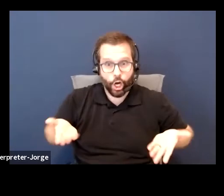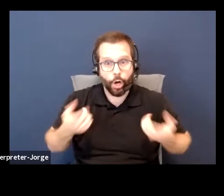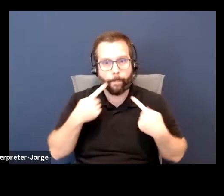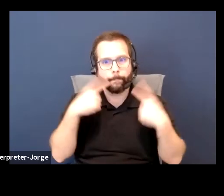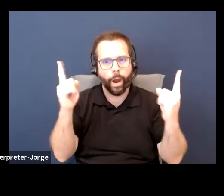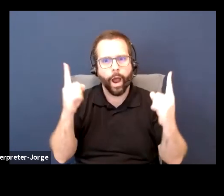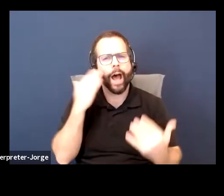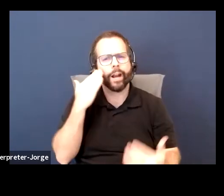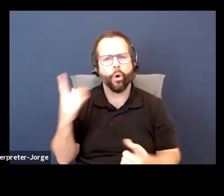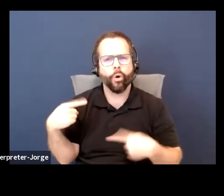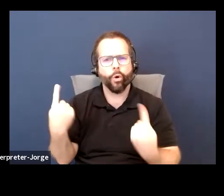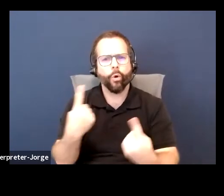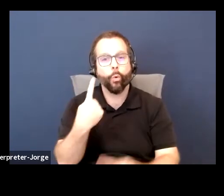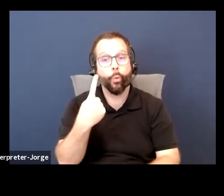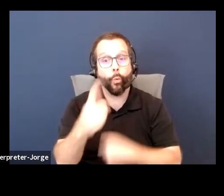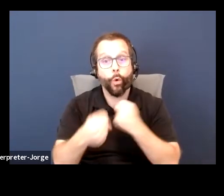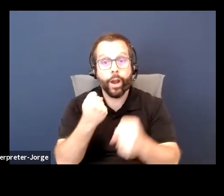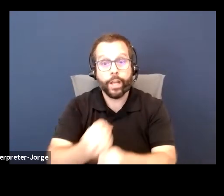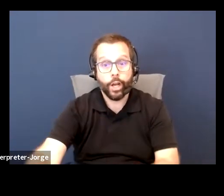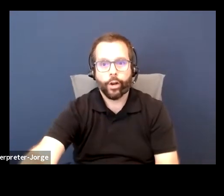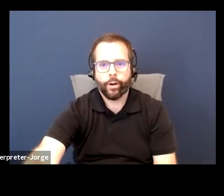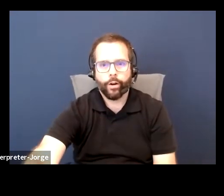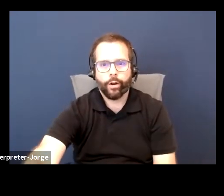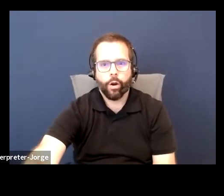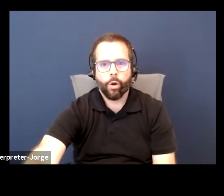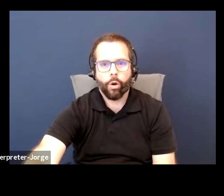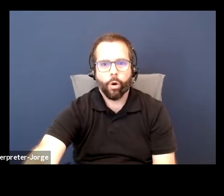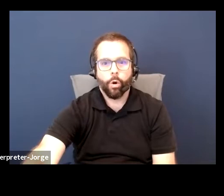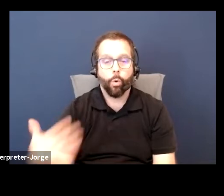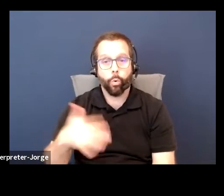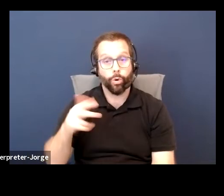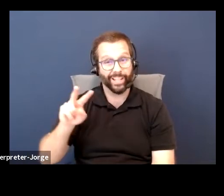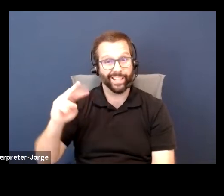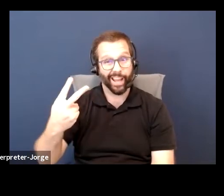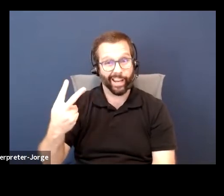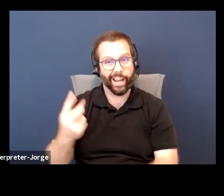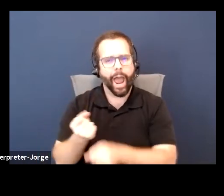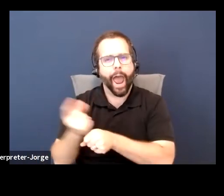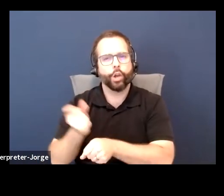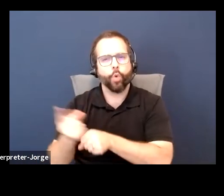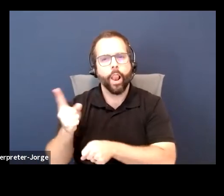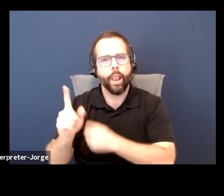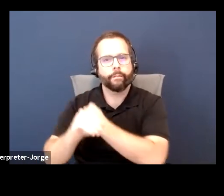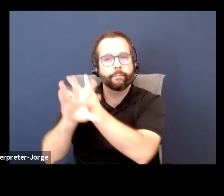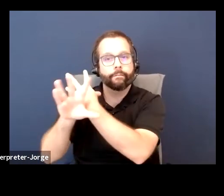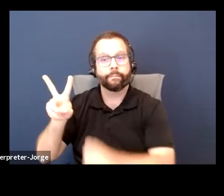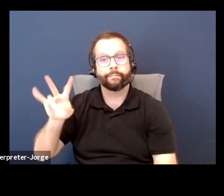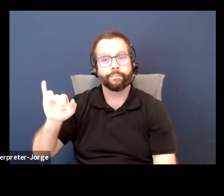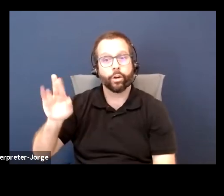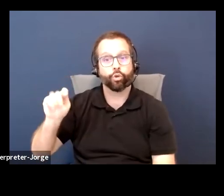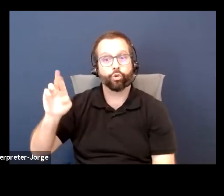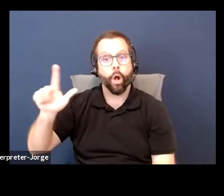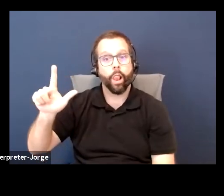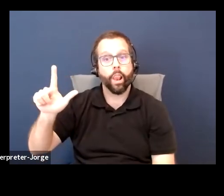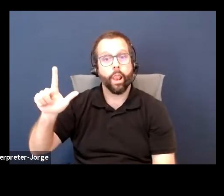And we're doing our second annual virtual conference. I'm hope that doesn't become a habit of having to